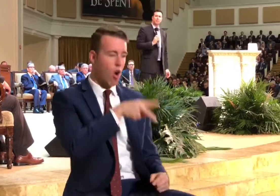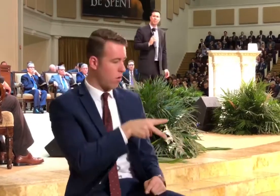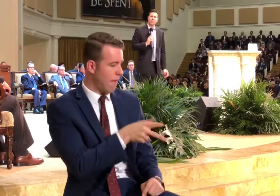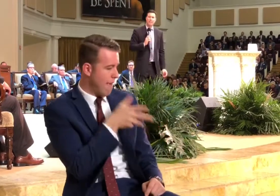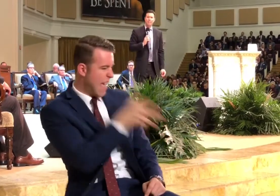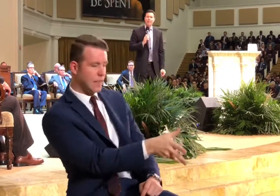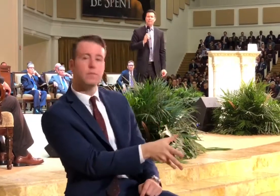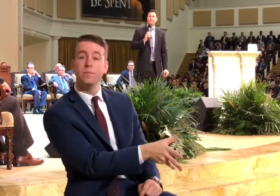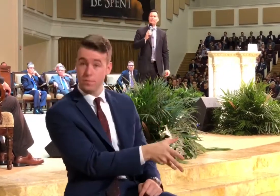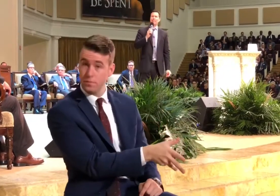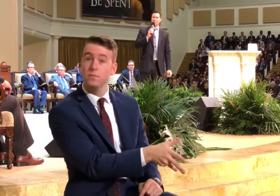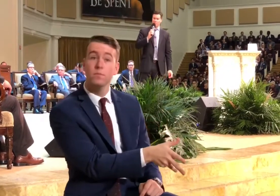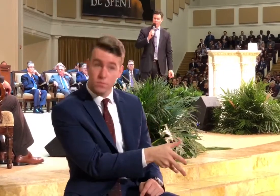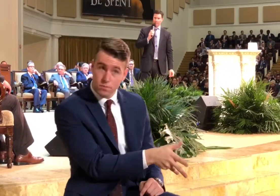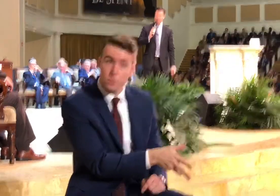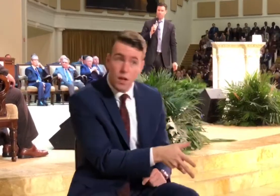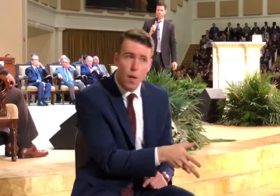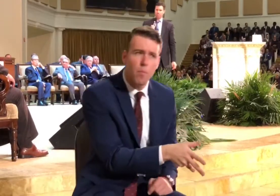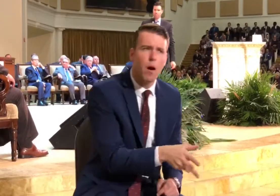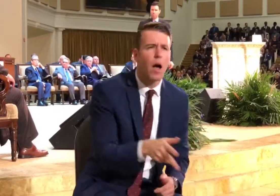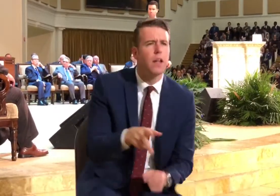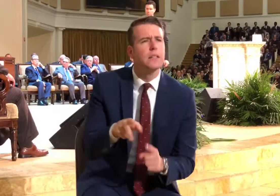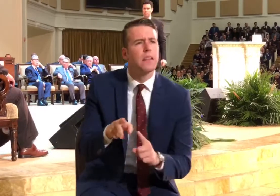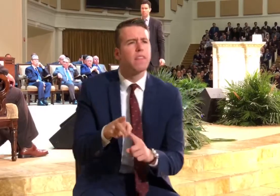And there's something about the secondborn